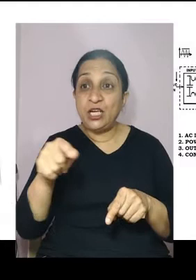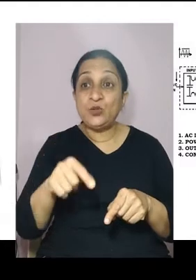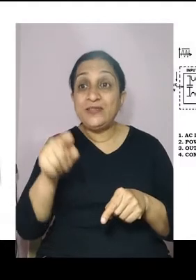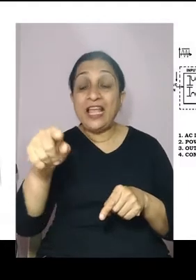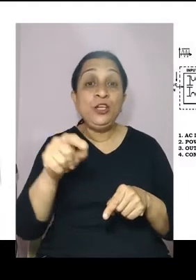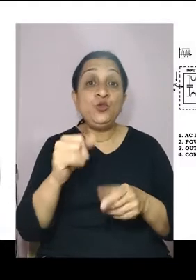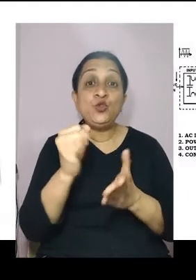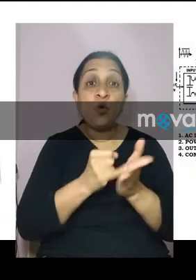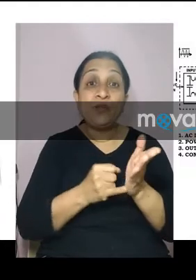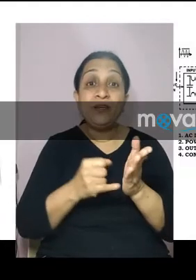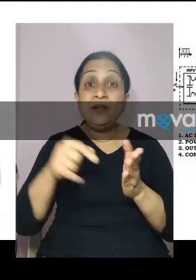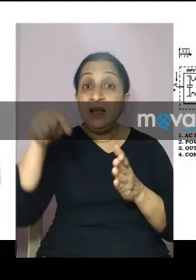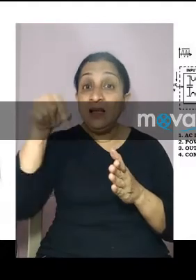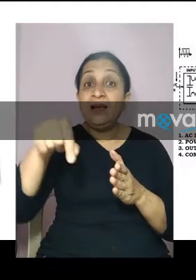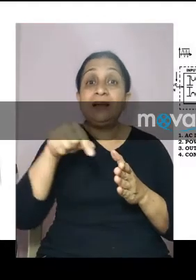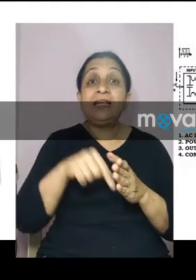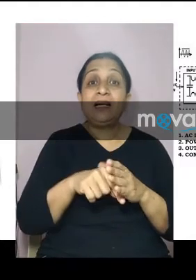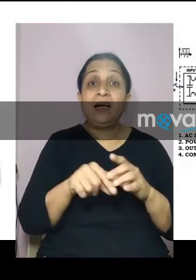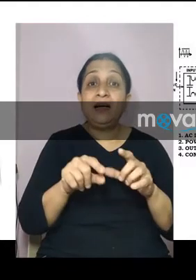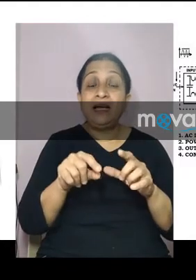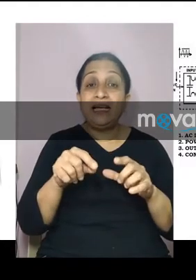dash that out, and then you draw the